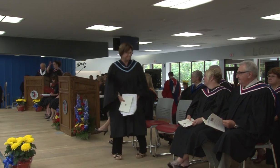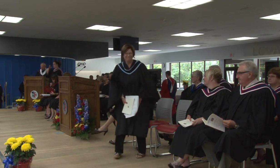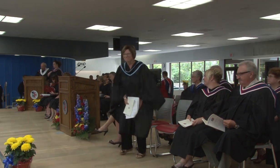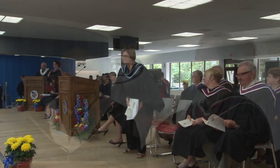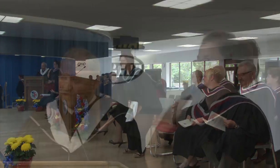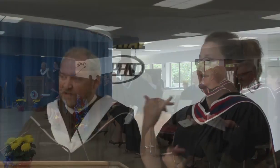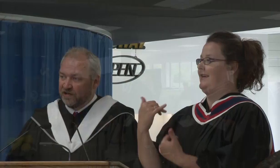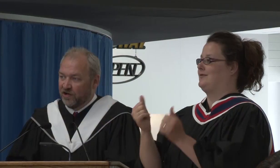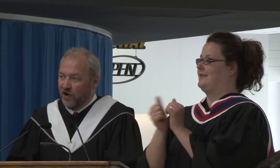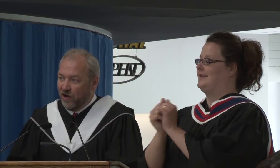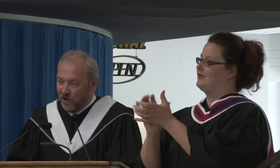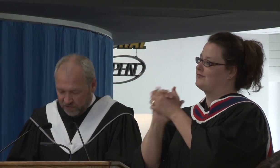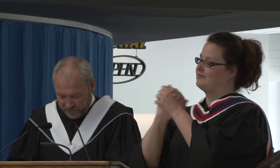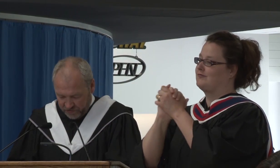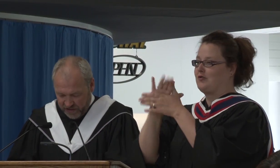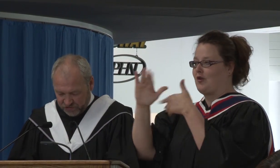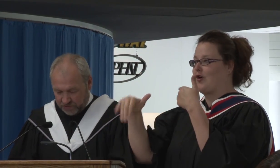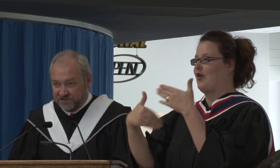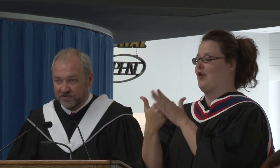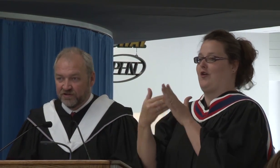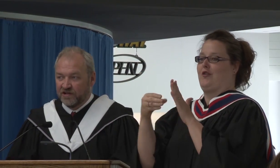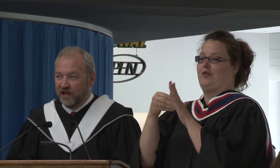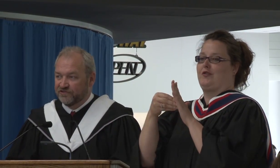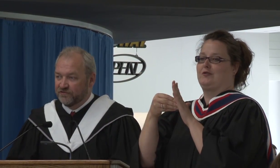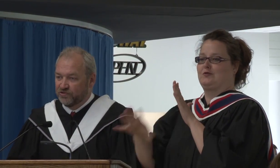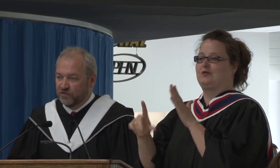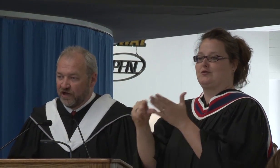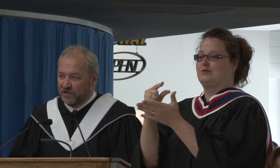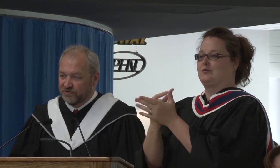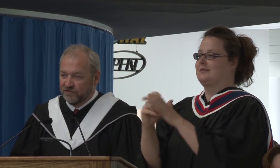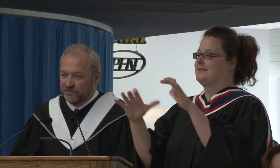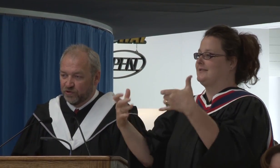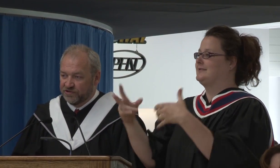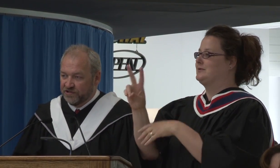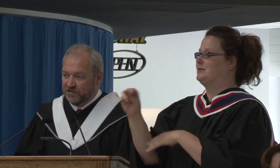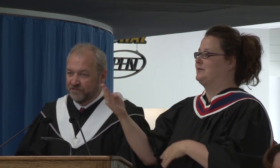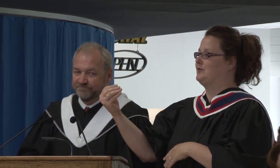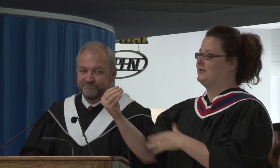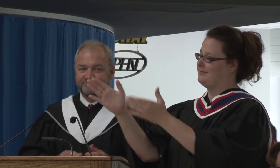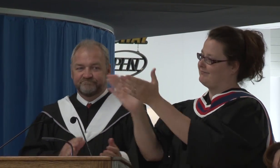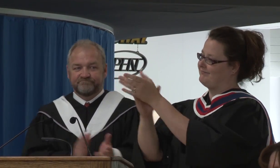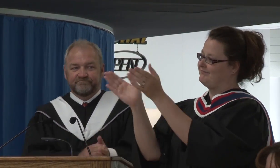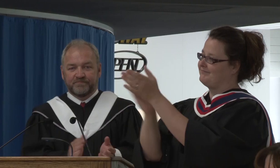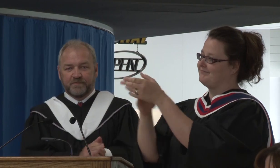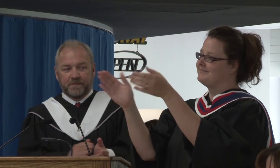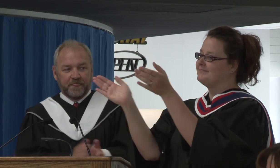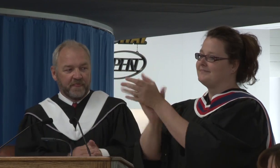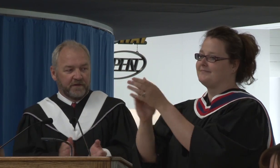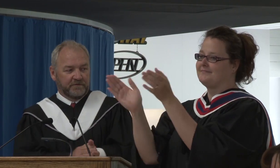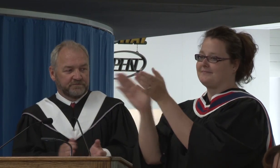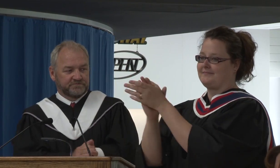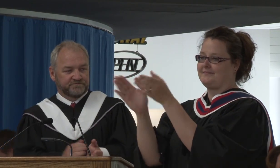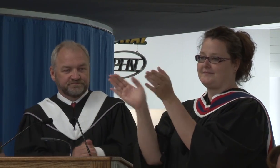me in congratulating all of the graduates of the class of 2014.